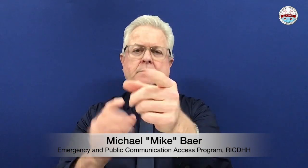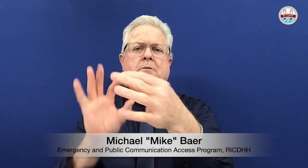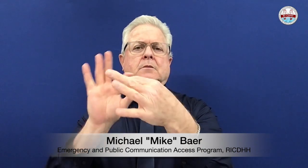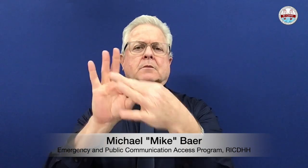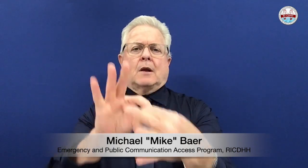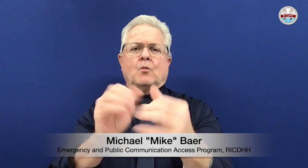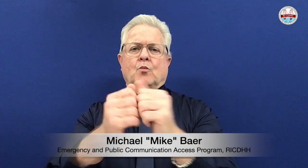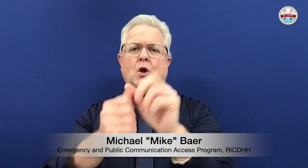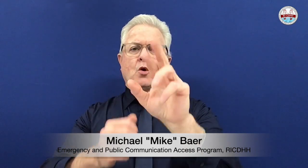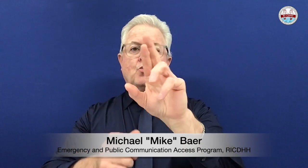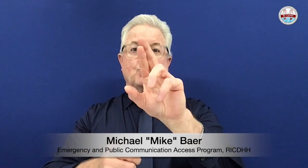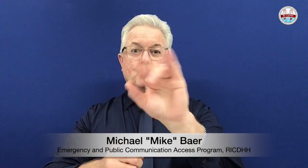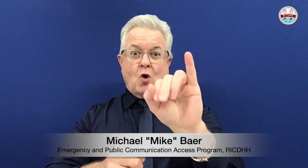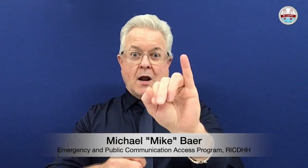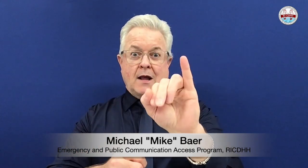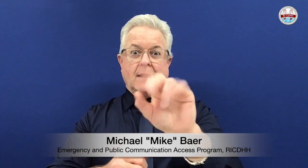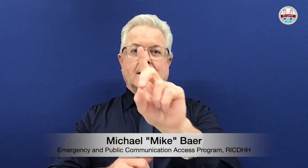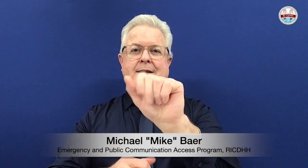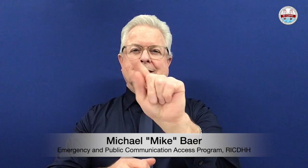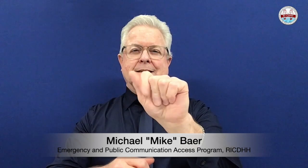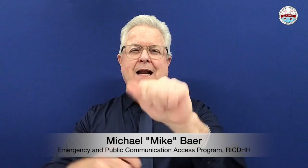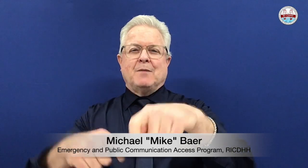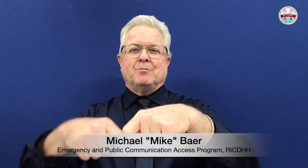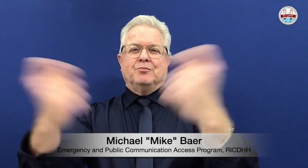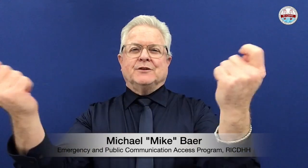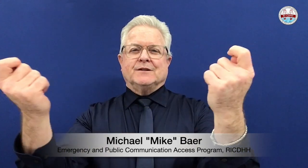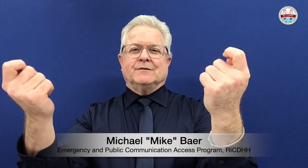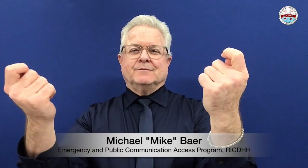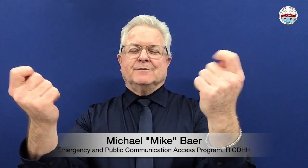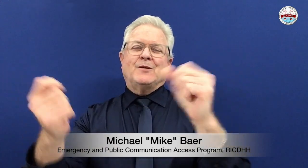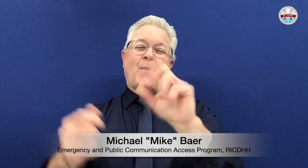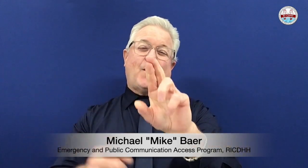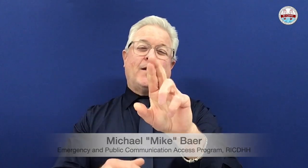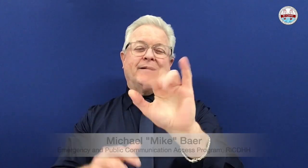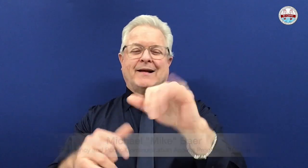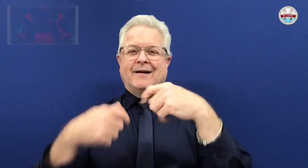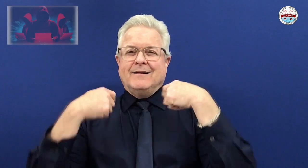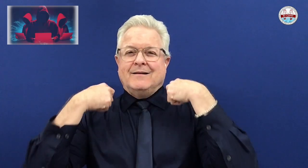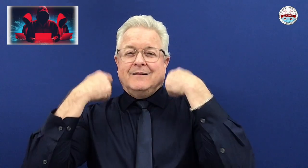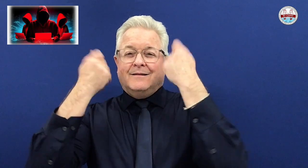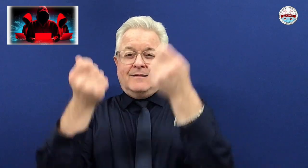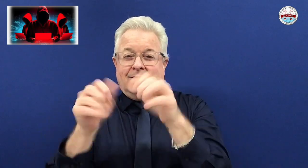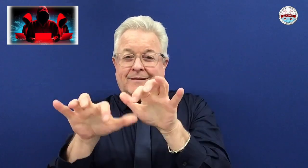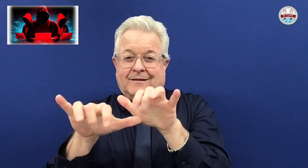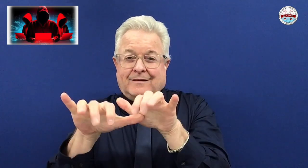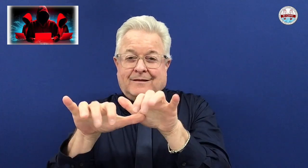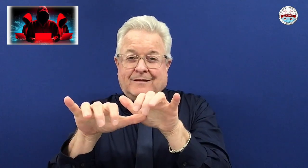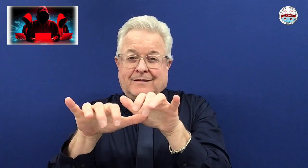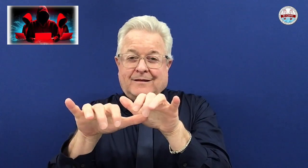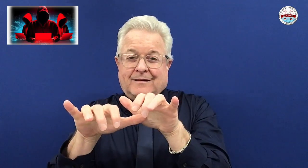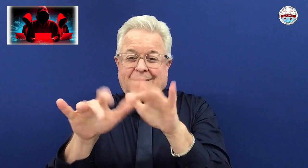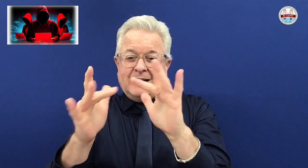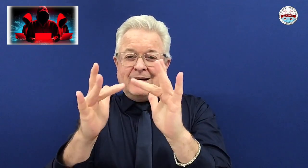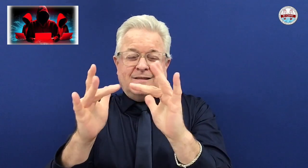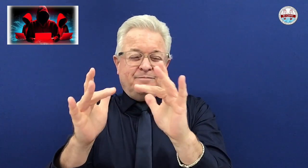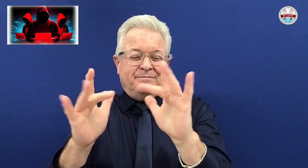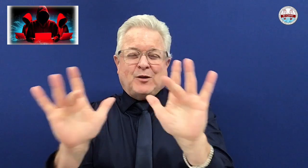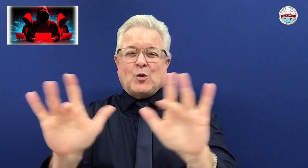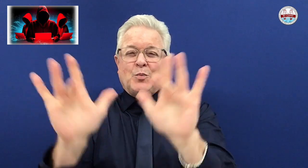January, February, and March having to do with the data breach of the Rhode Island bridges system. You might remember